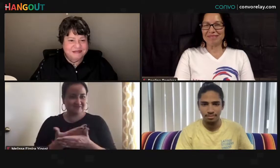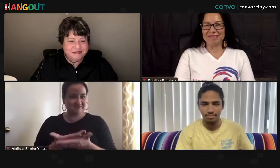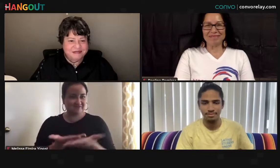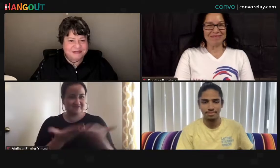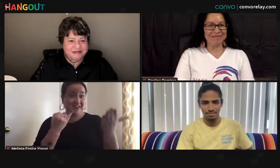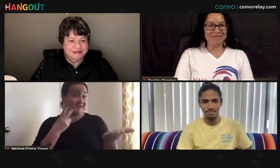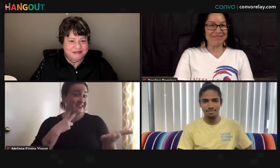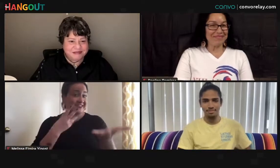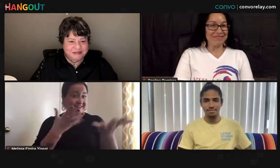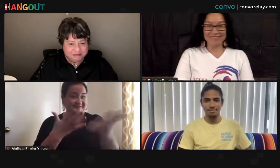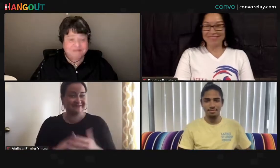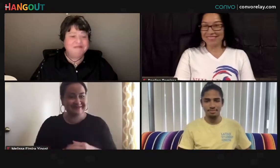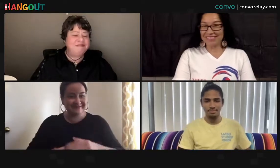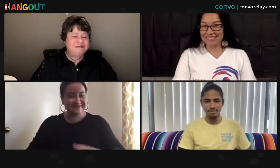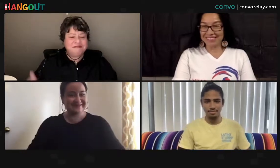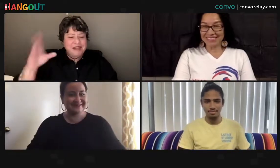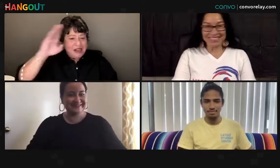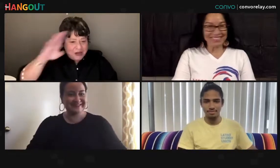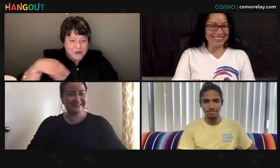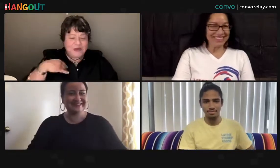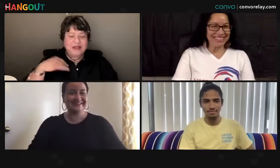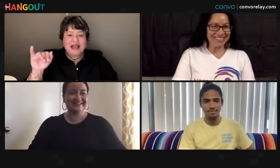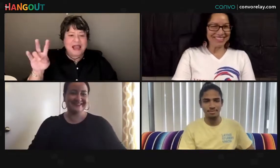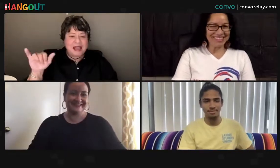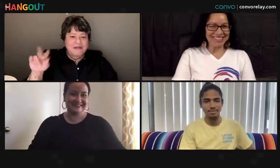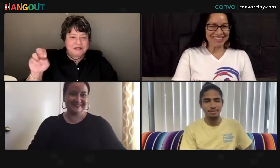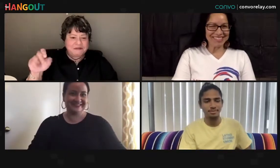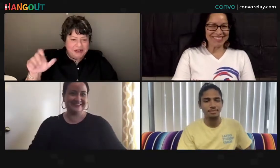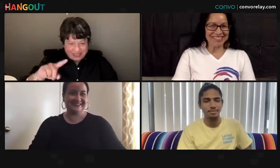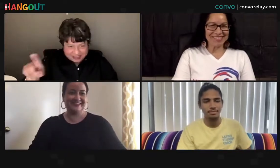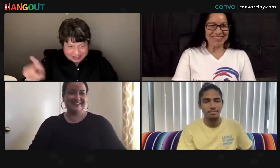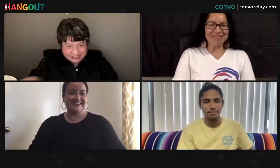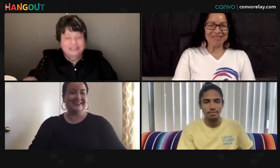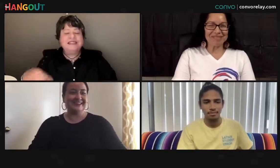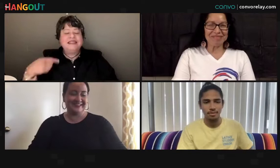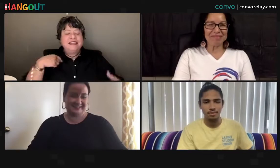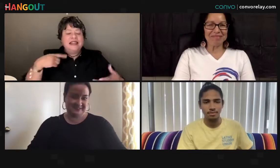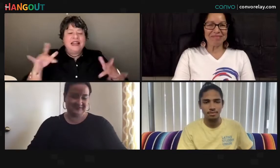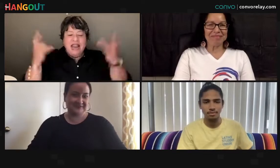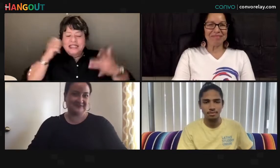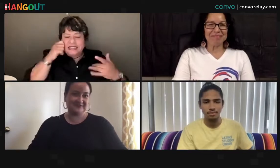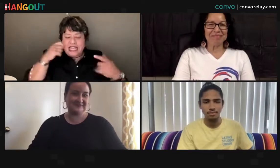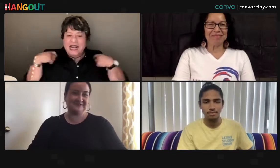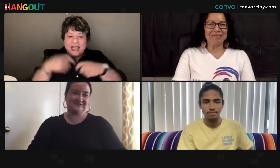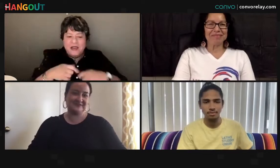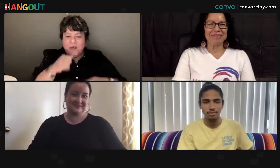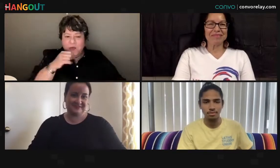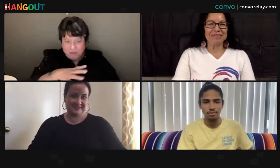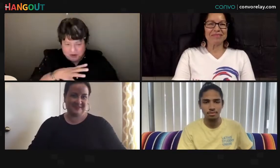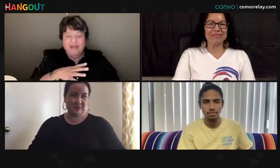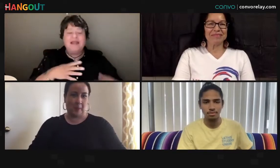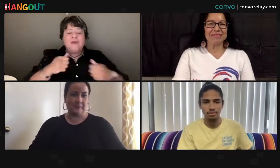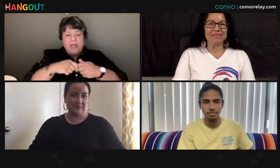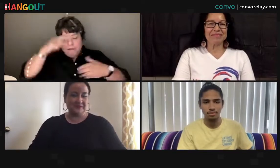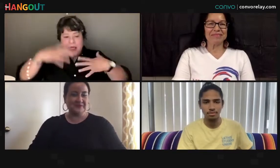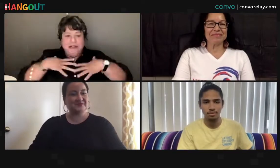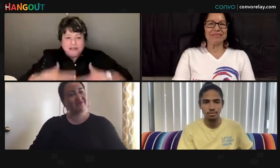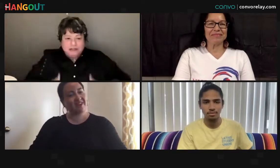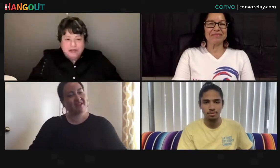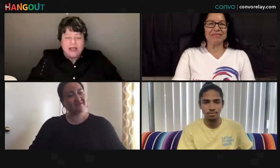yourselves. Ivy? Hello, I'm Ivy Velez, and I'm a light-skinned Latina woman with